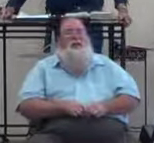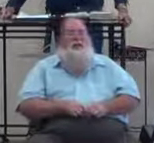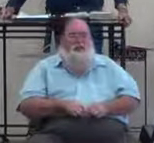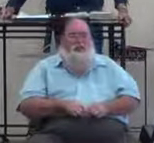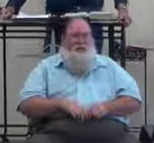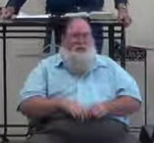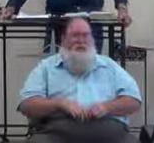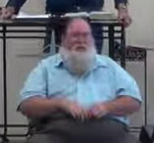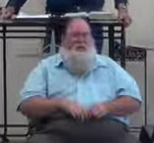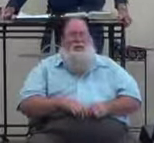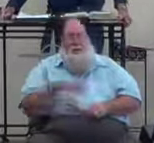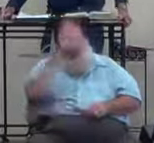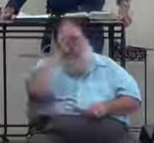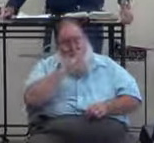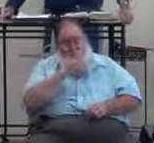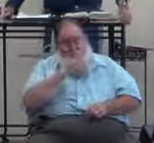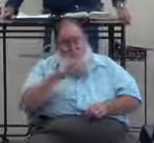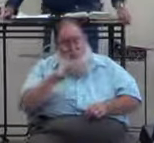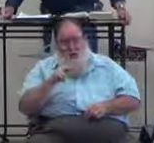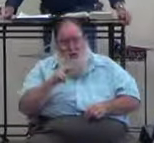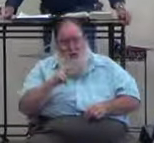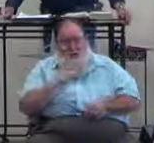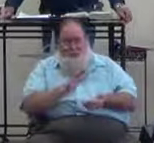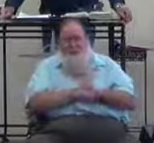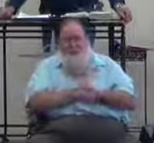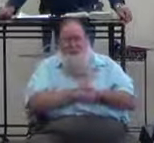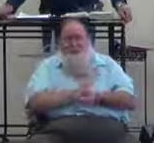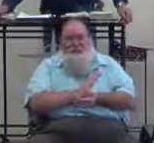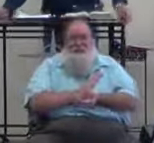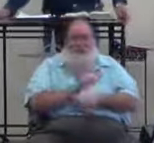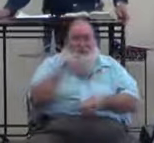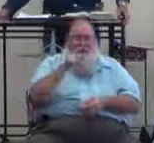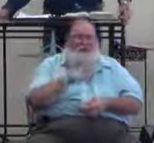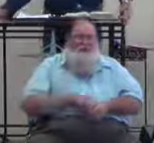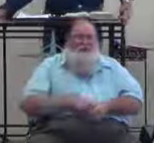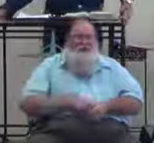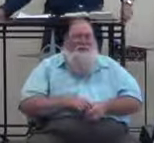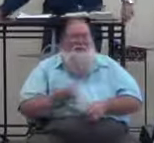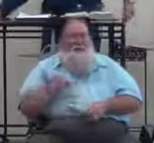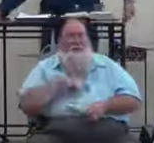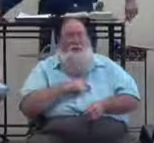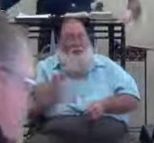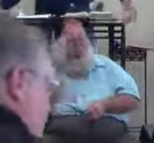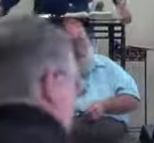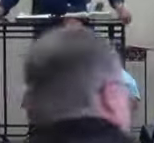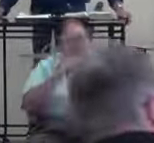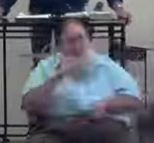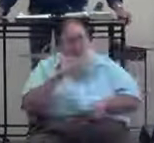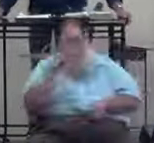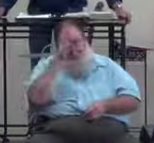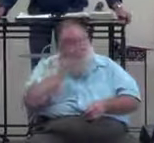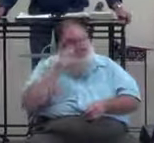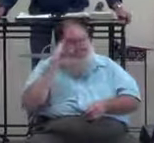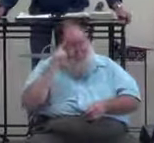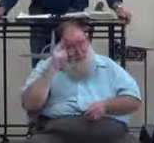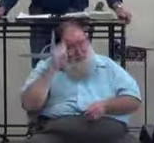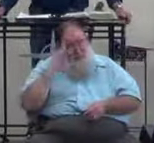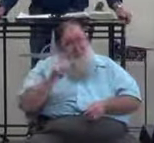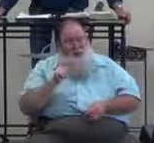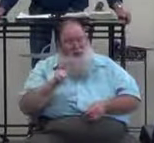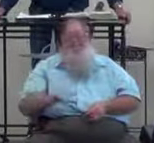forms also back there. So we know that your folks know where you're at. And so do that. And then next